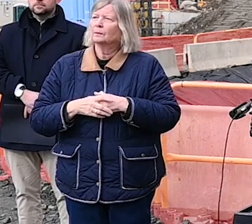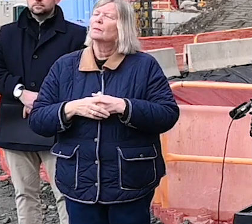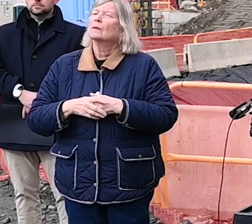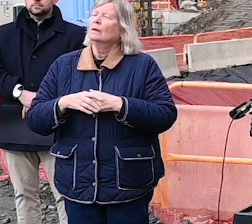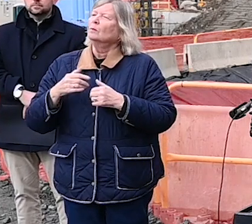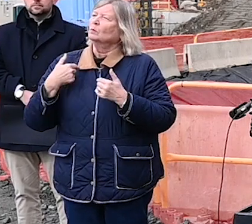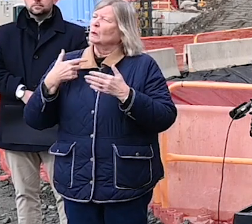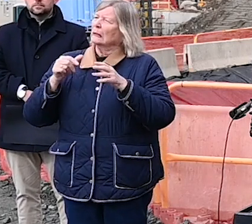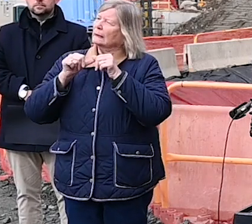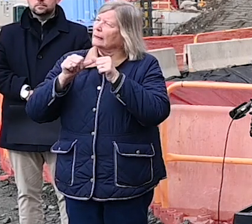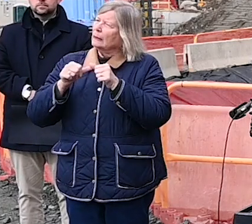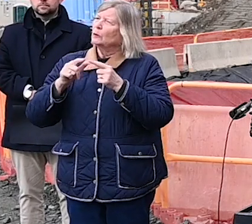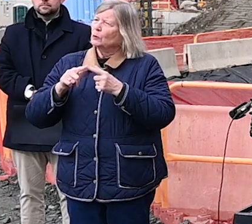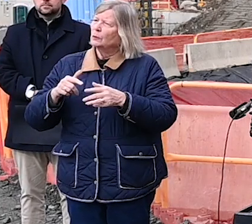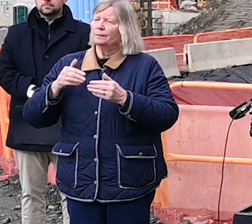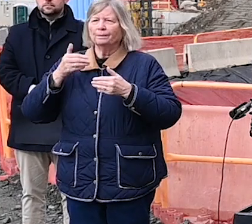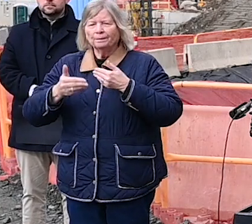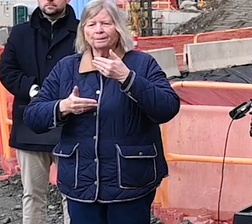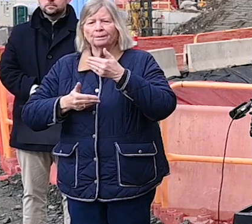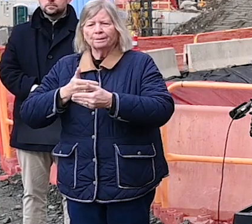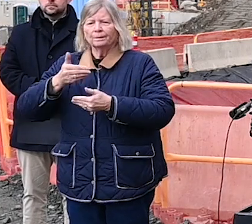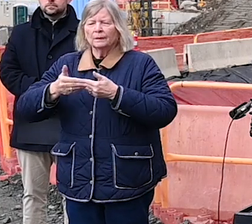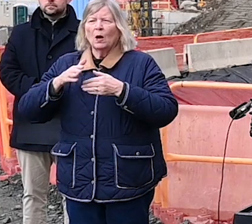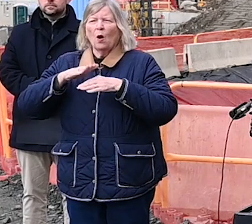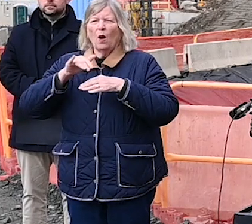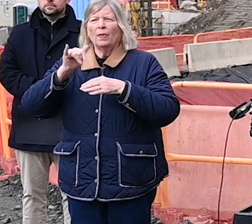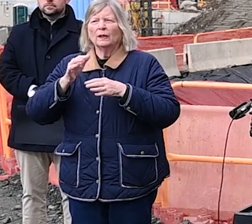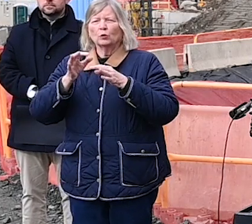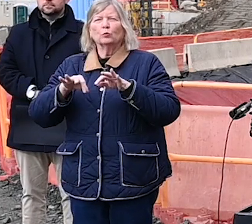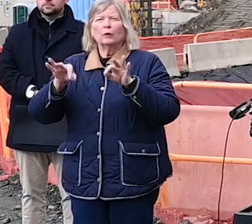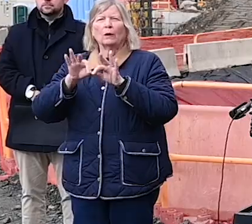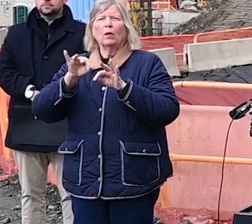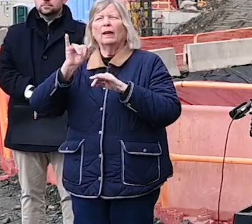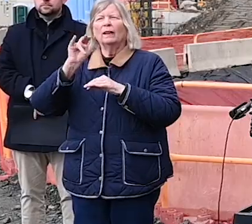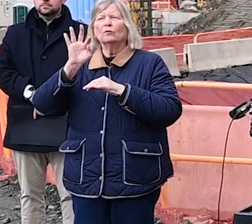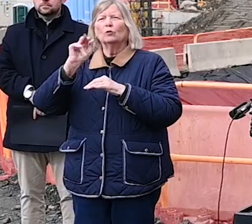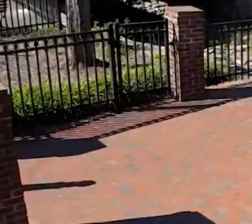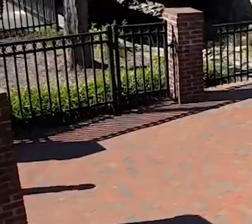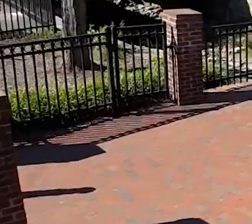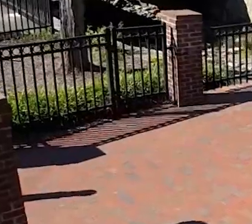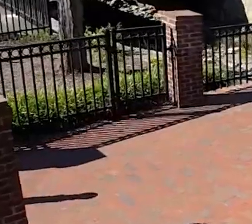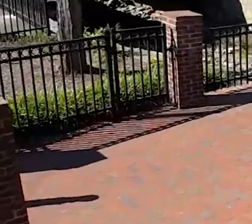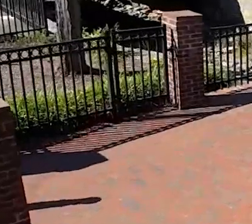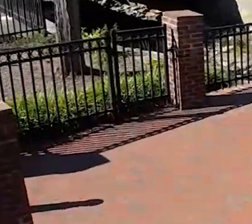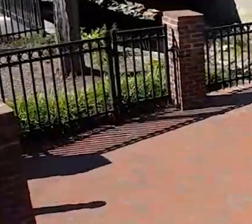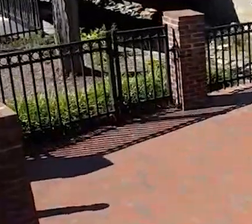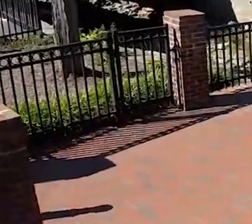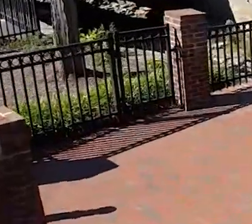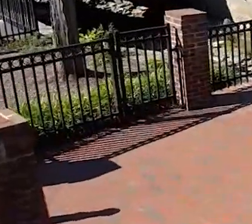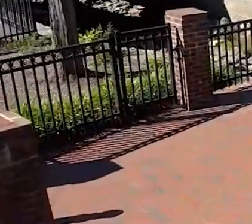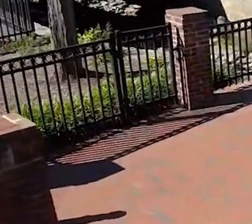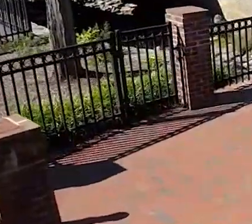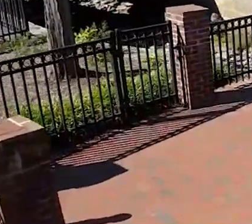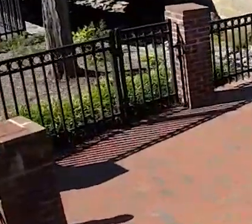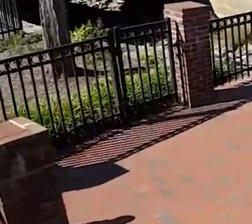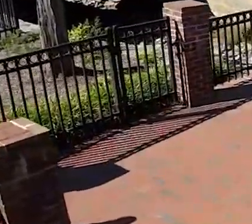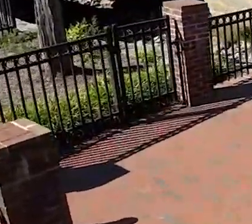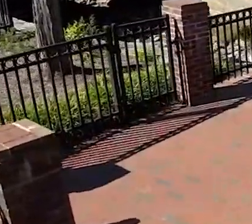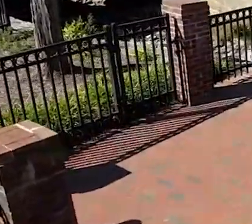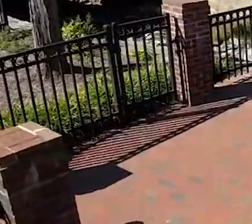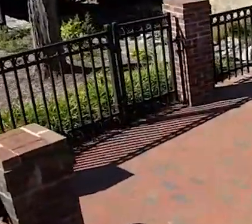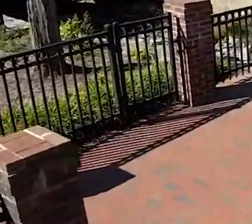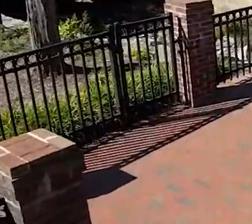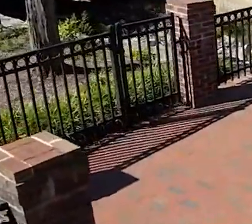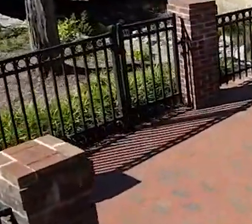As we have continued to push forward on this critical infrastructure, we have also made progress in enhancing historic Ellicott City's